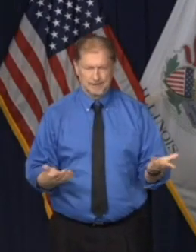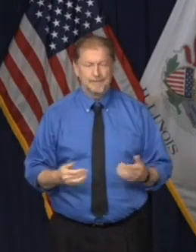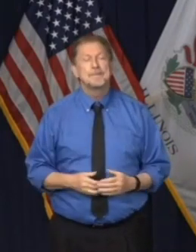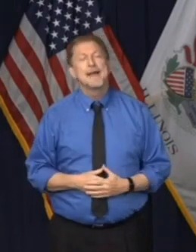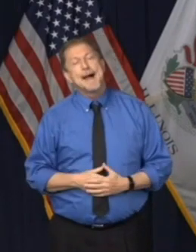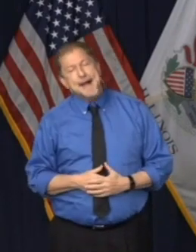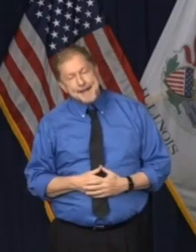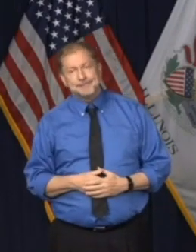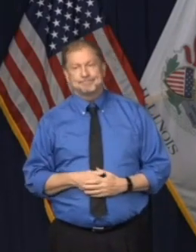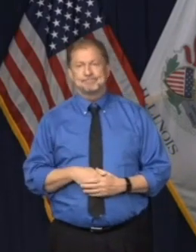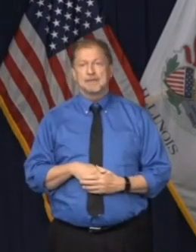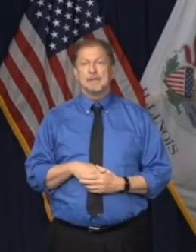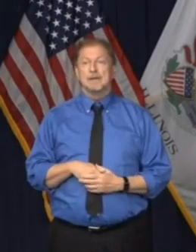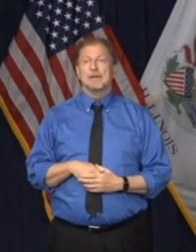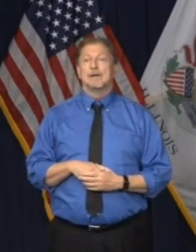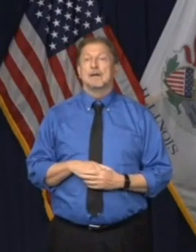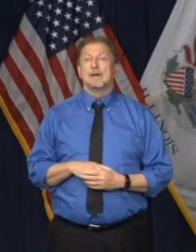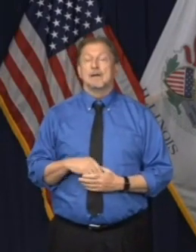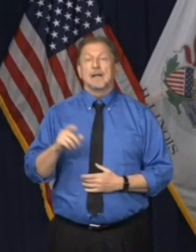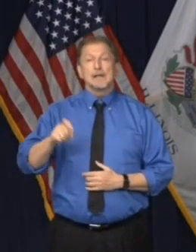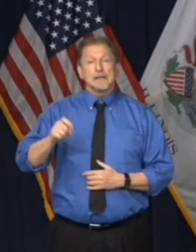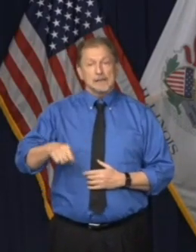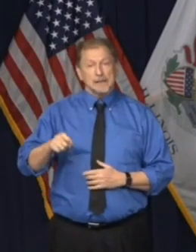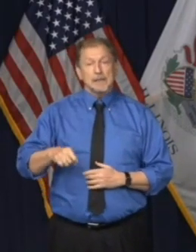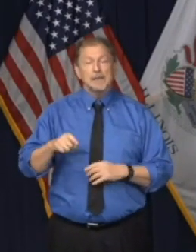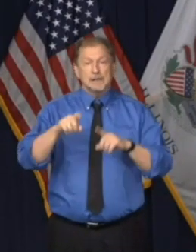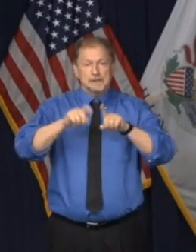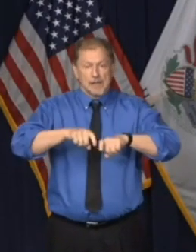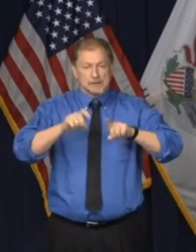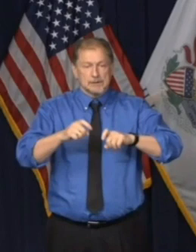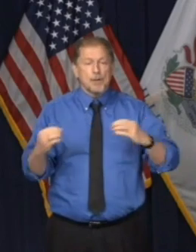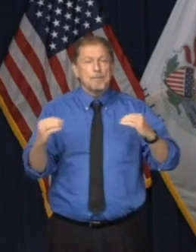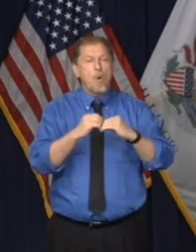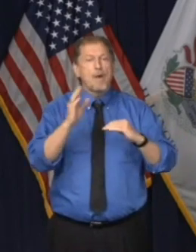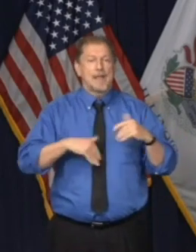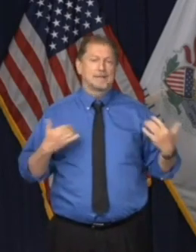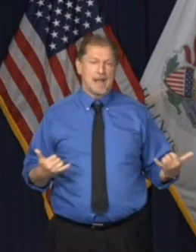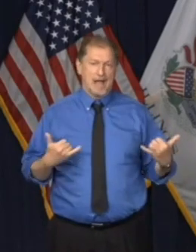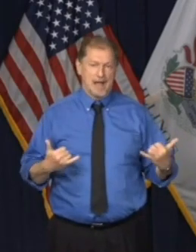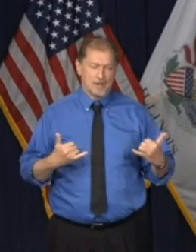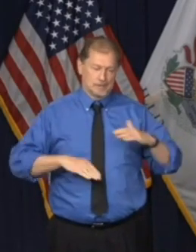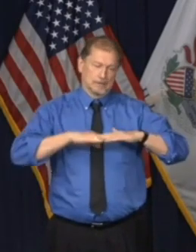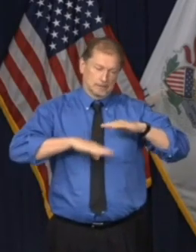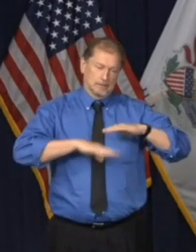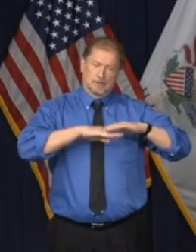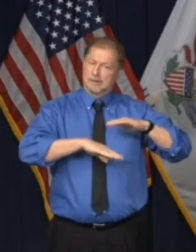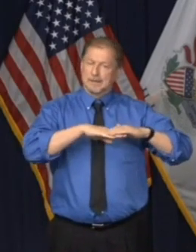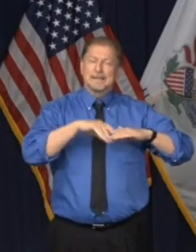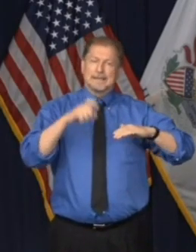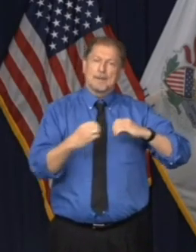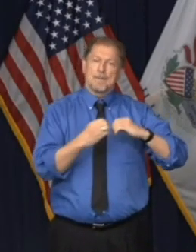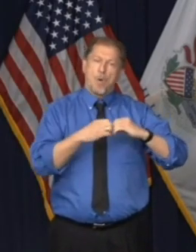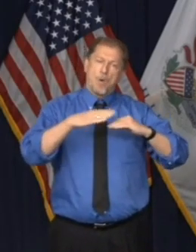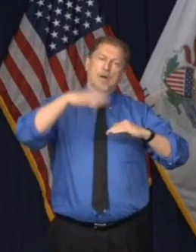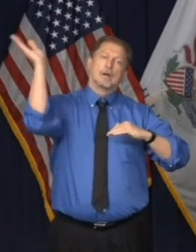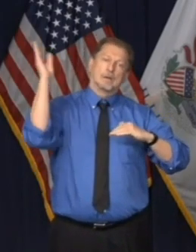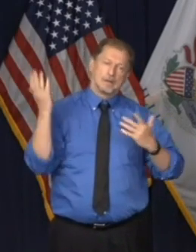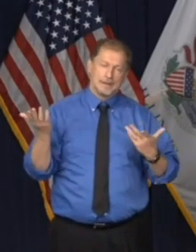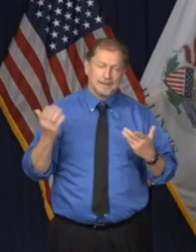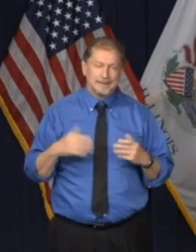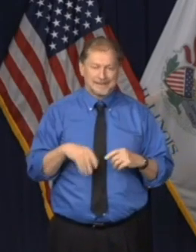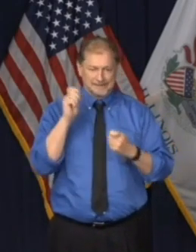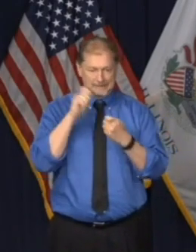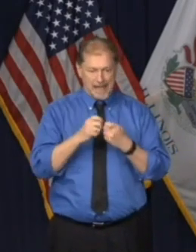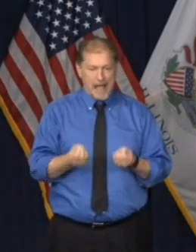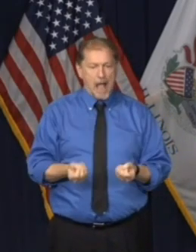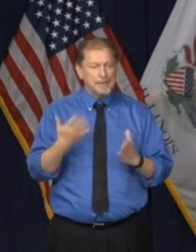exact number, but I would tell you this, that you need a lot more testing than we have today. And the reason I say it that way, I'm saying not an